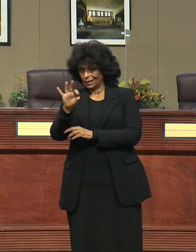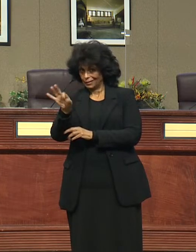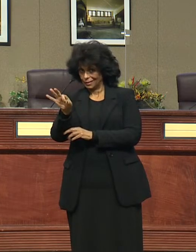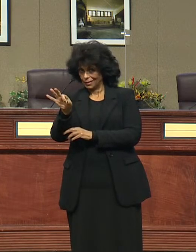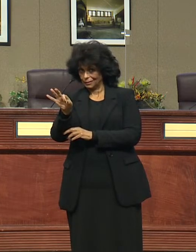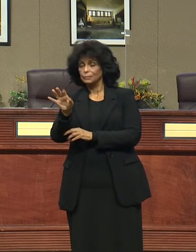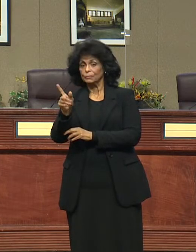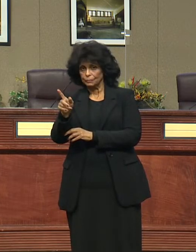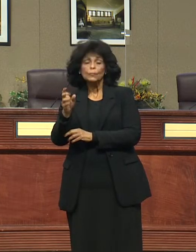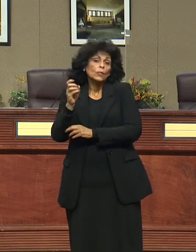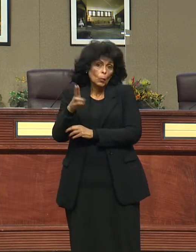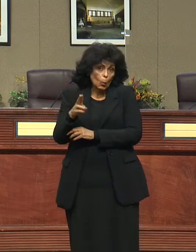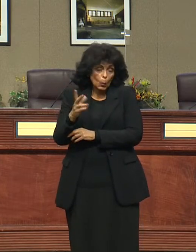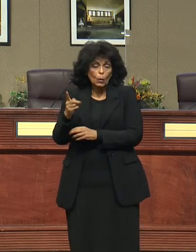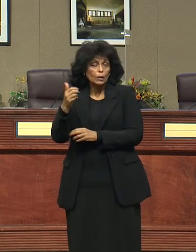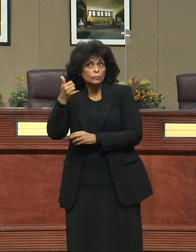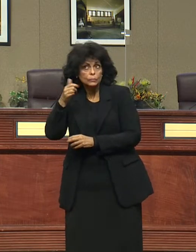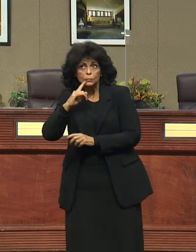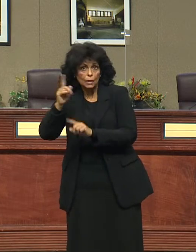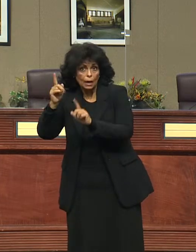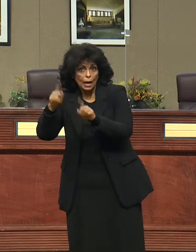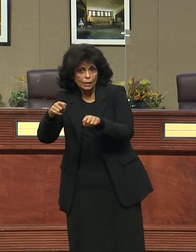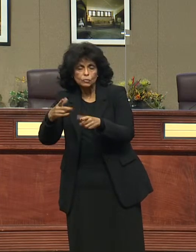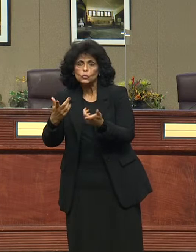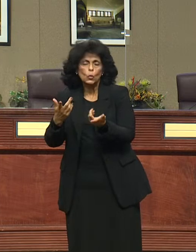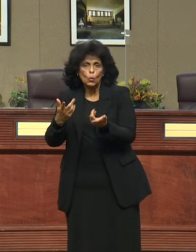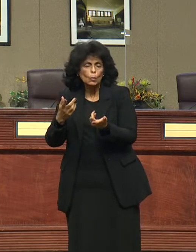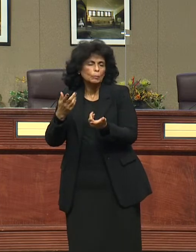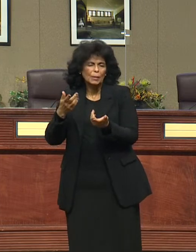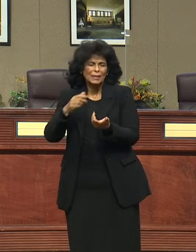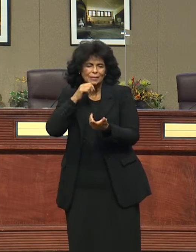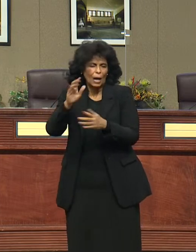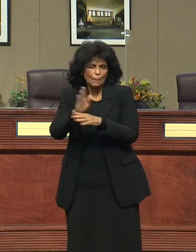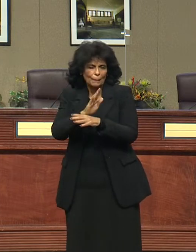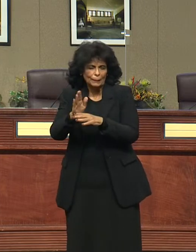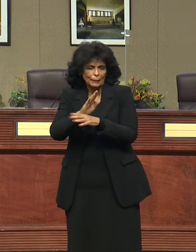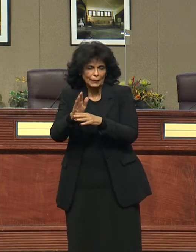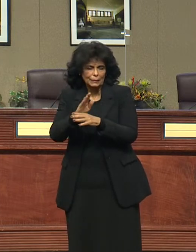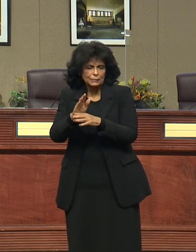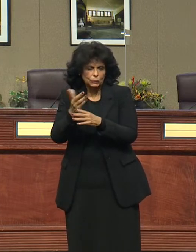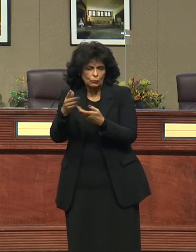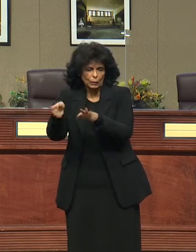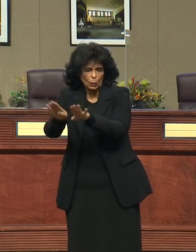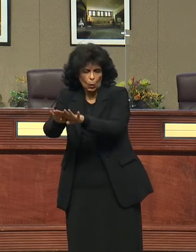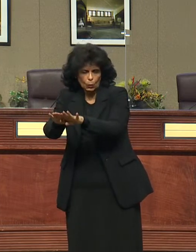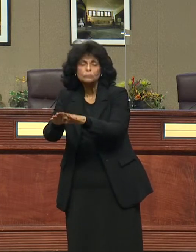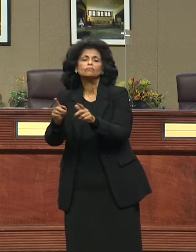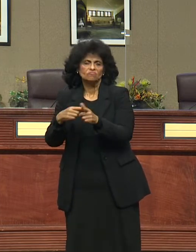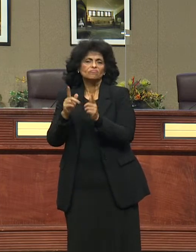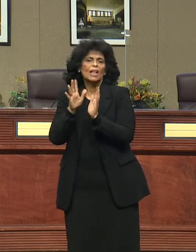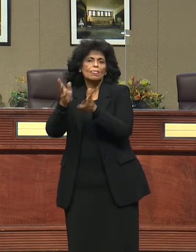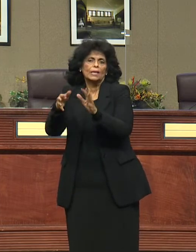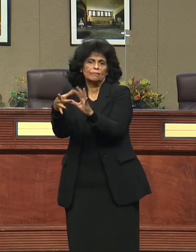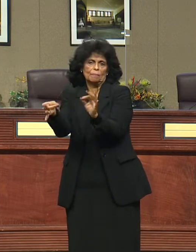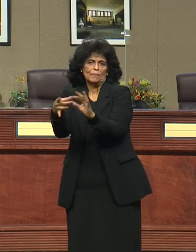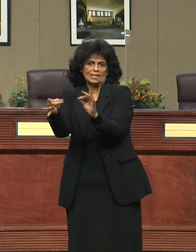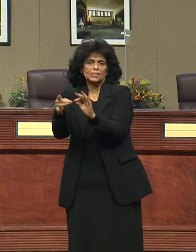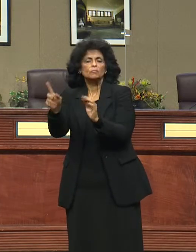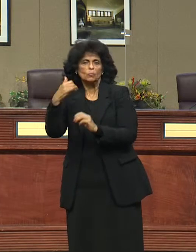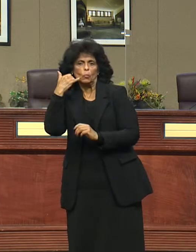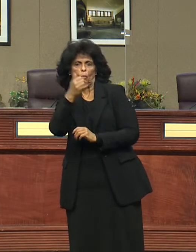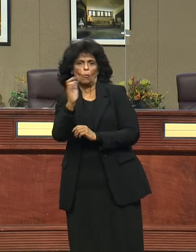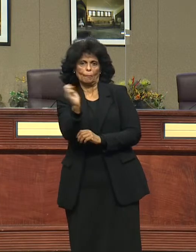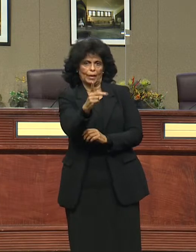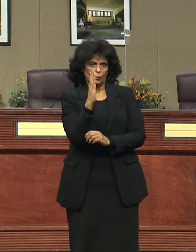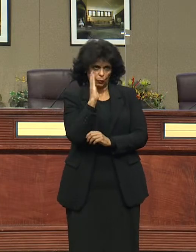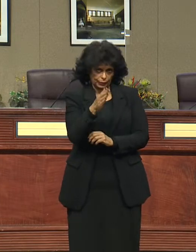407-631-0499, or leave a voicemail during non-business hours, and your call will be returned. I also want to make an announcement. I hope